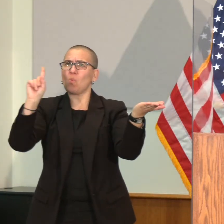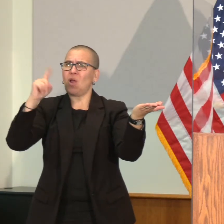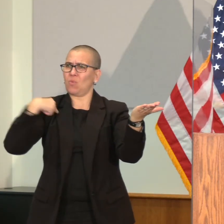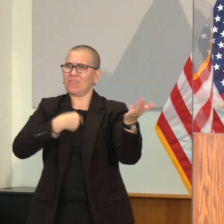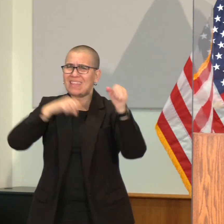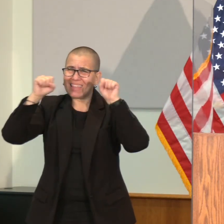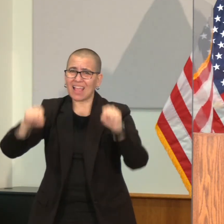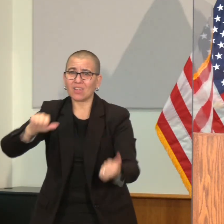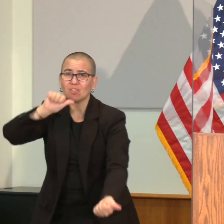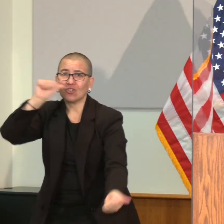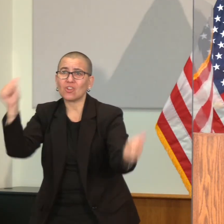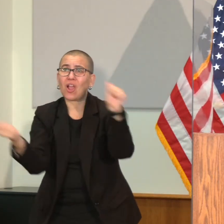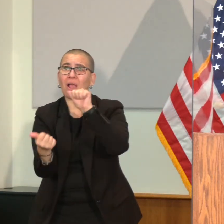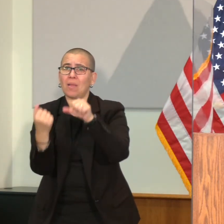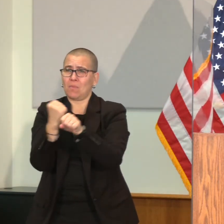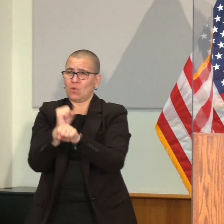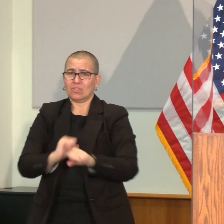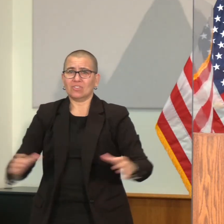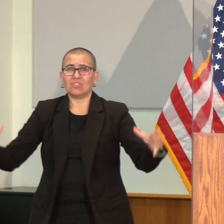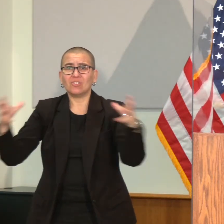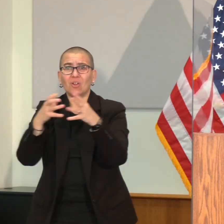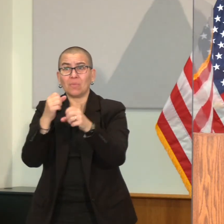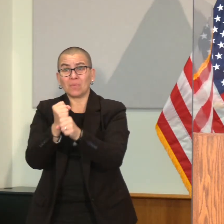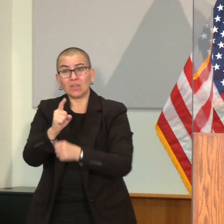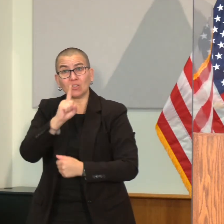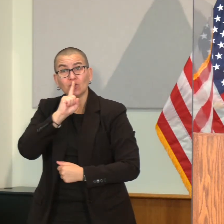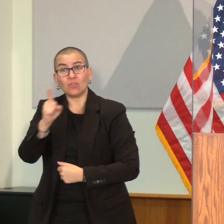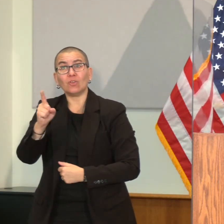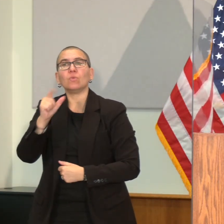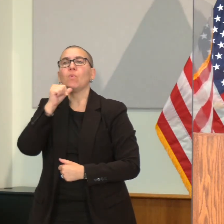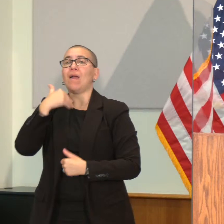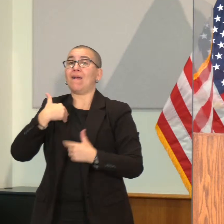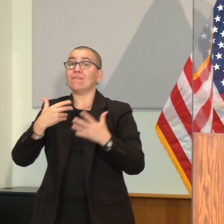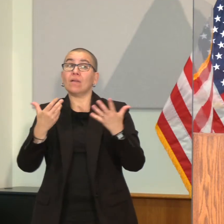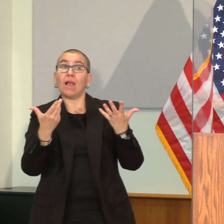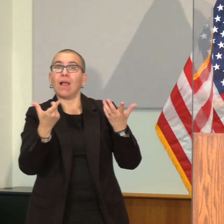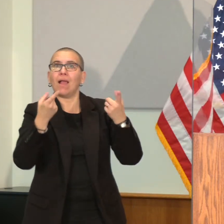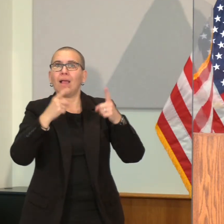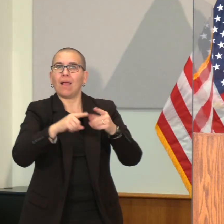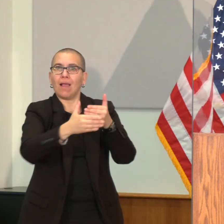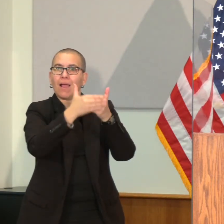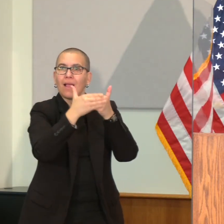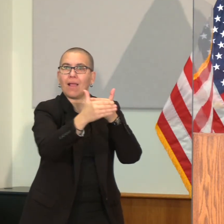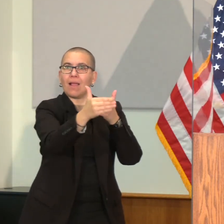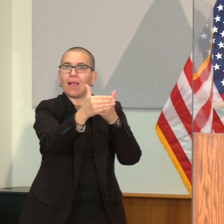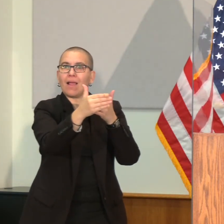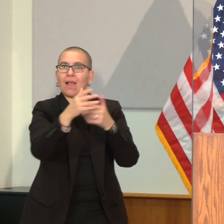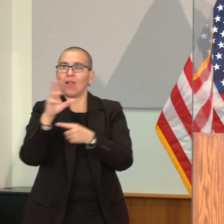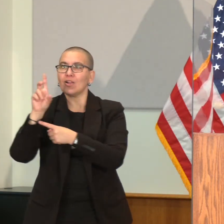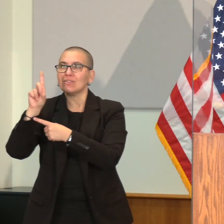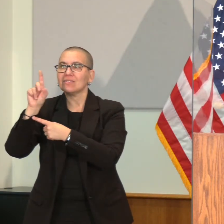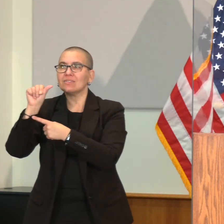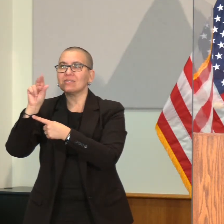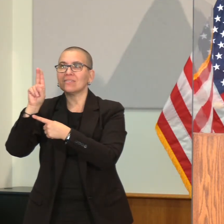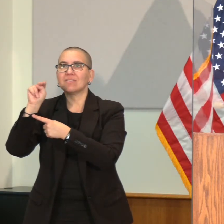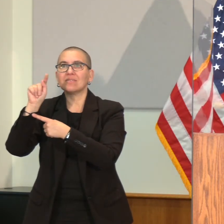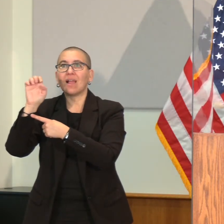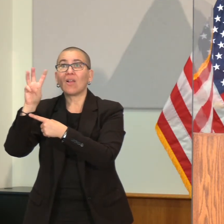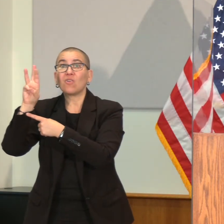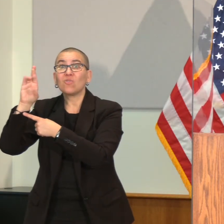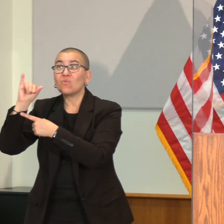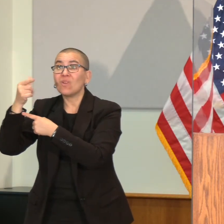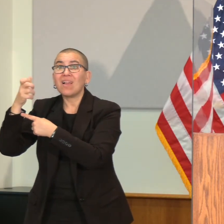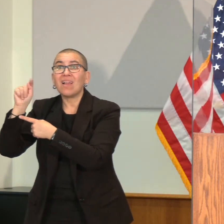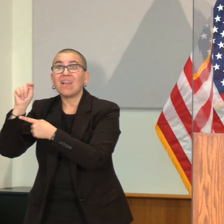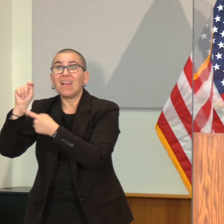sure that if a young man like Dante Wright is stopped, that he doesn't die for that traffic violation, and we figure out ways. We've done incredible jobs here.